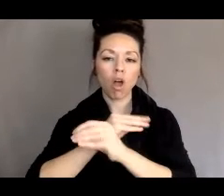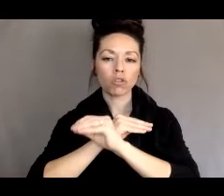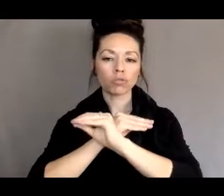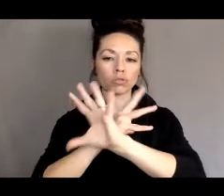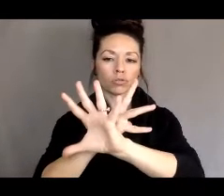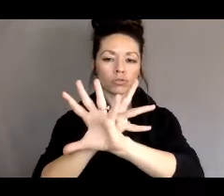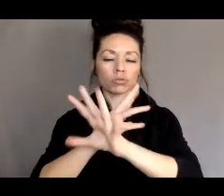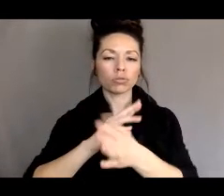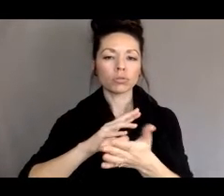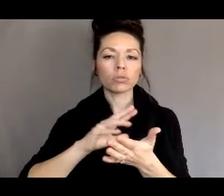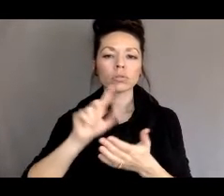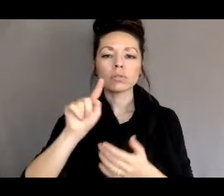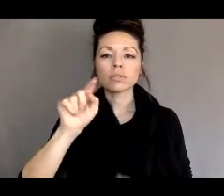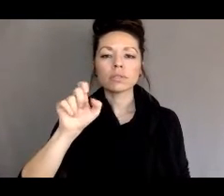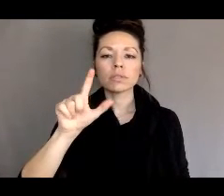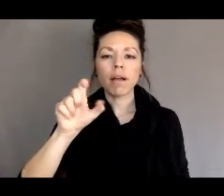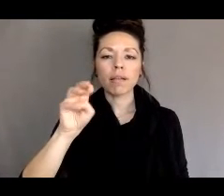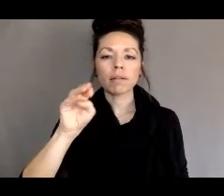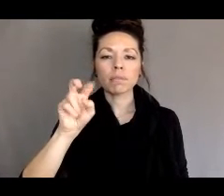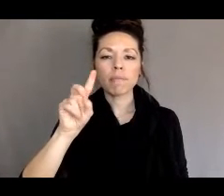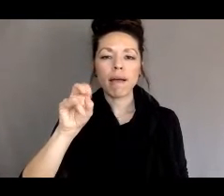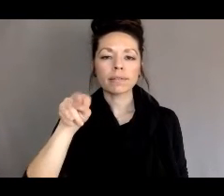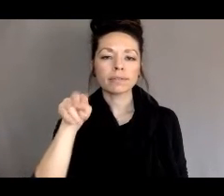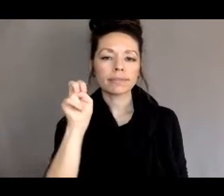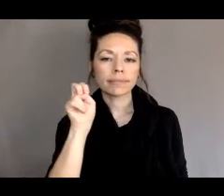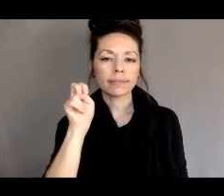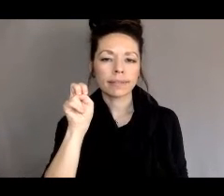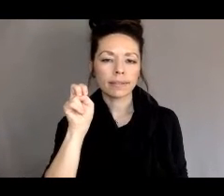This bill would open up